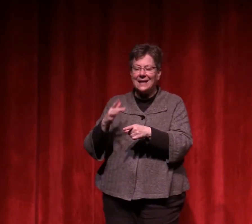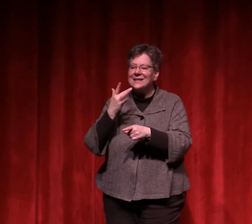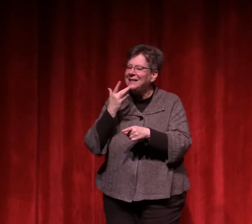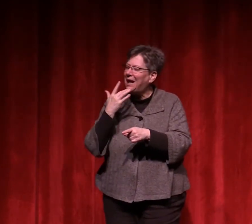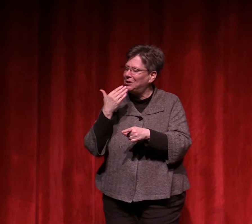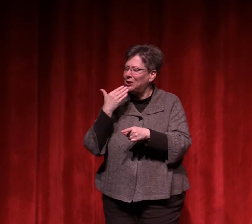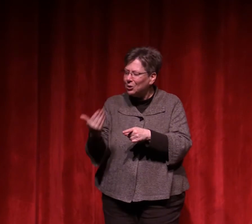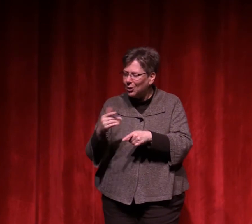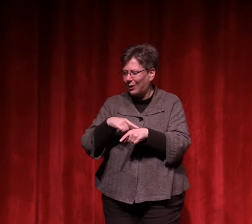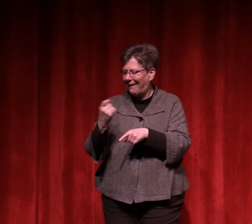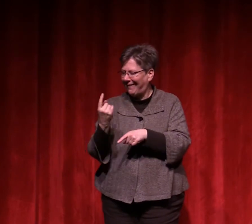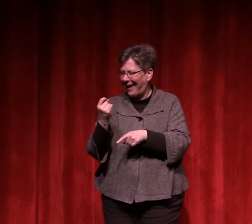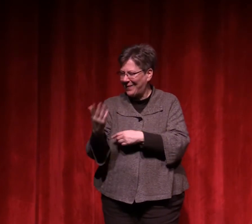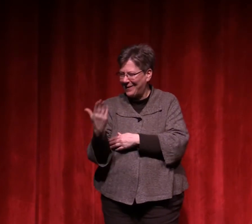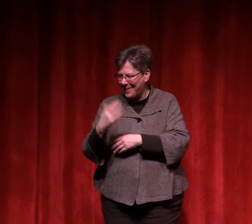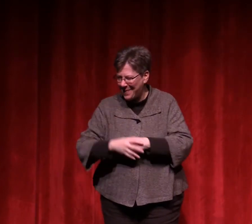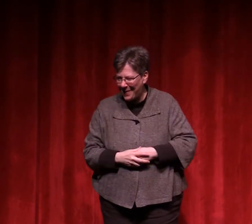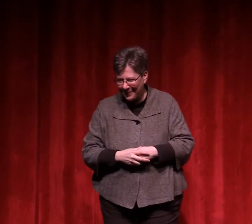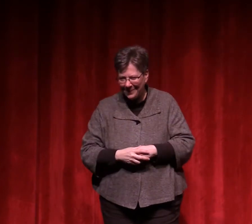morning.